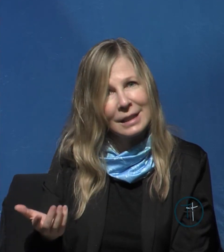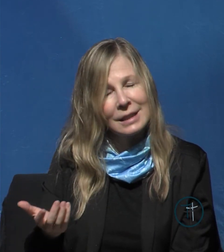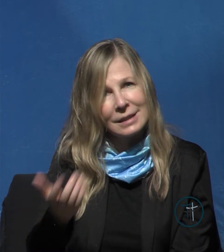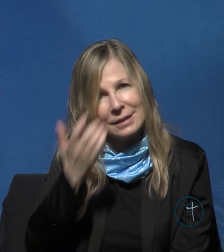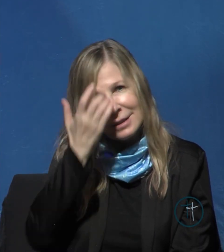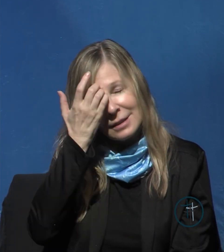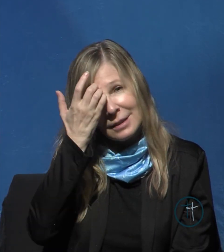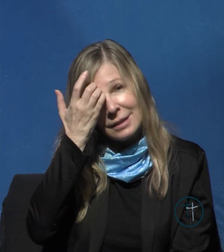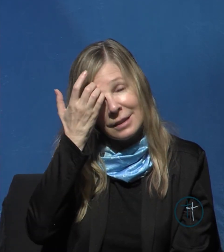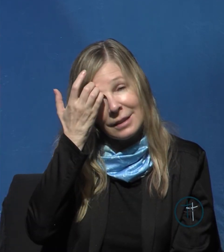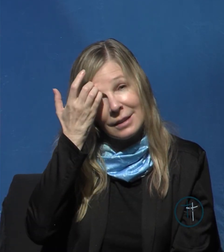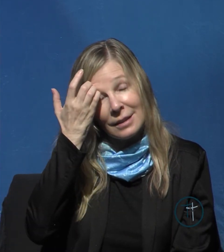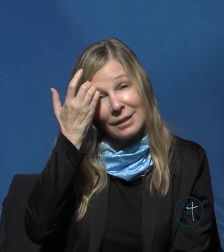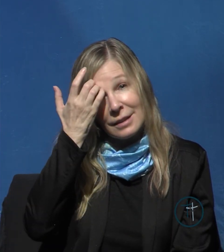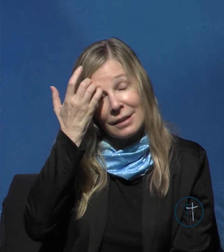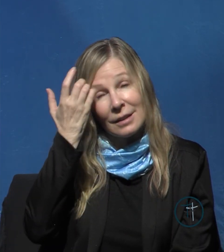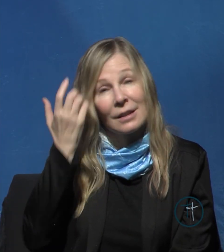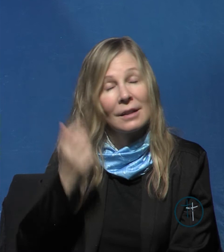tangibly.